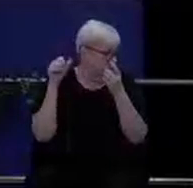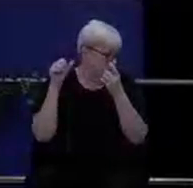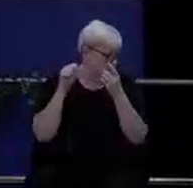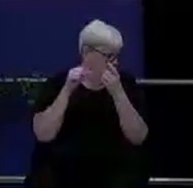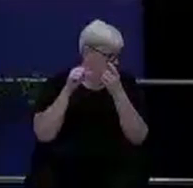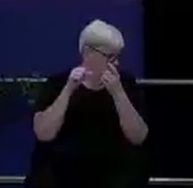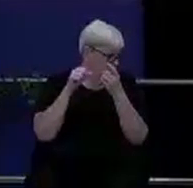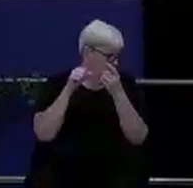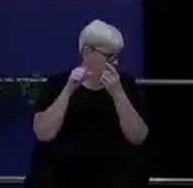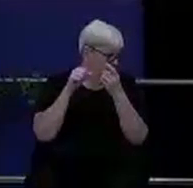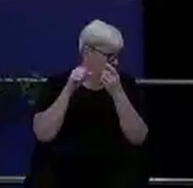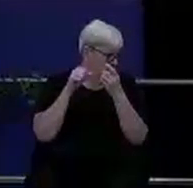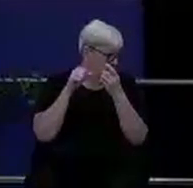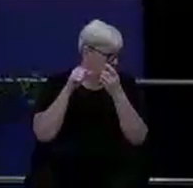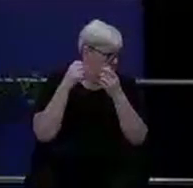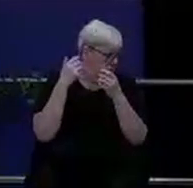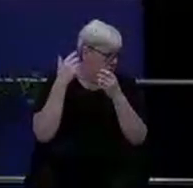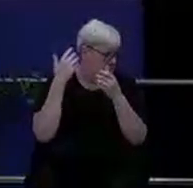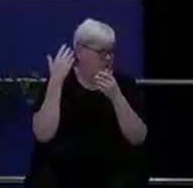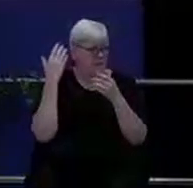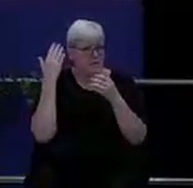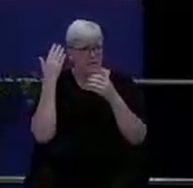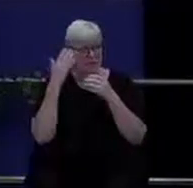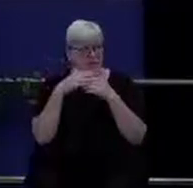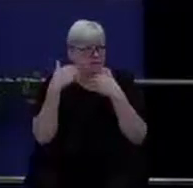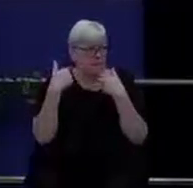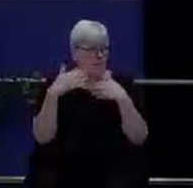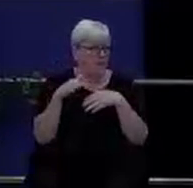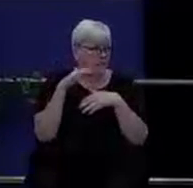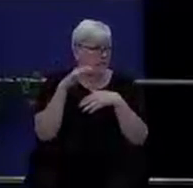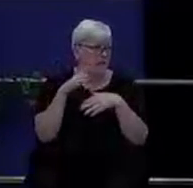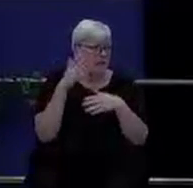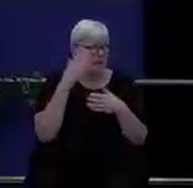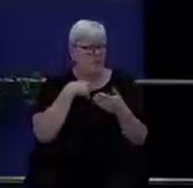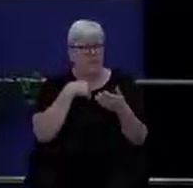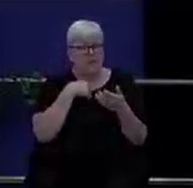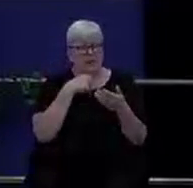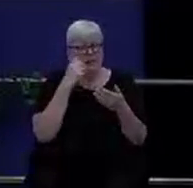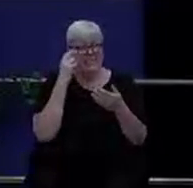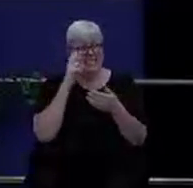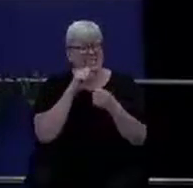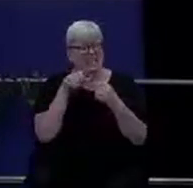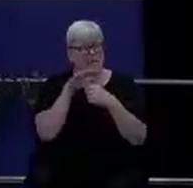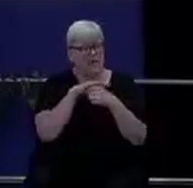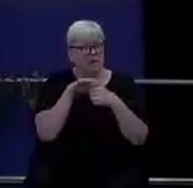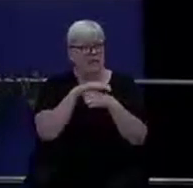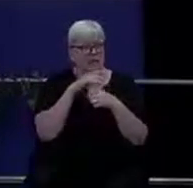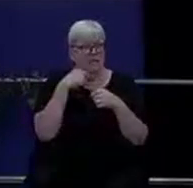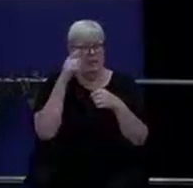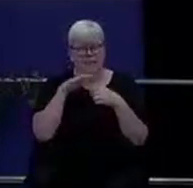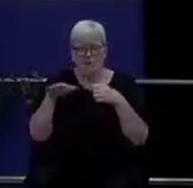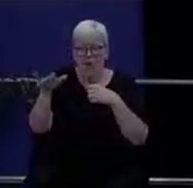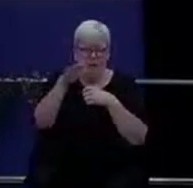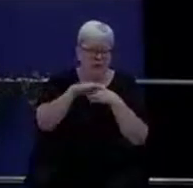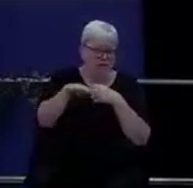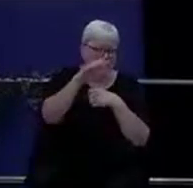village but never have been there, which is a lovely idea, particularly, you know, when you're thinking about the environmental cost of travel